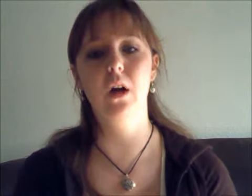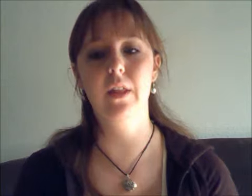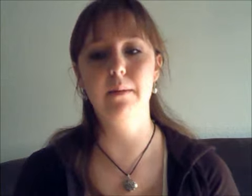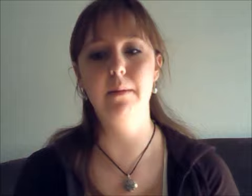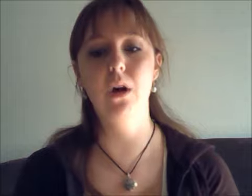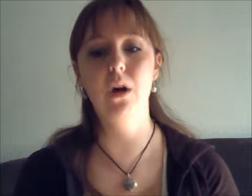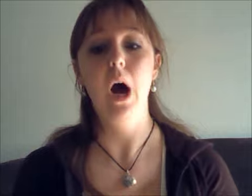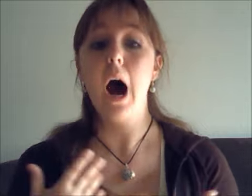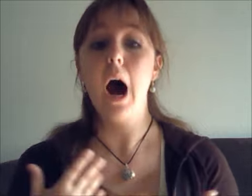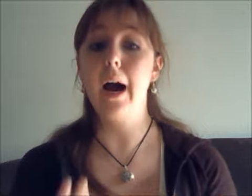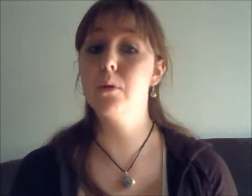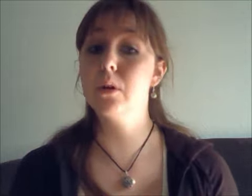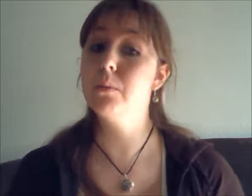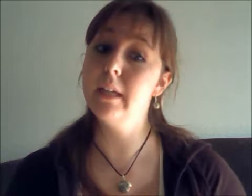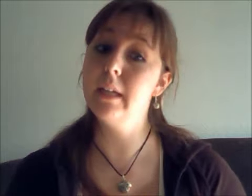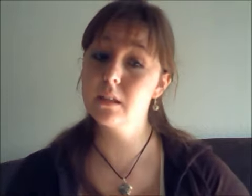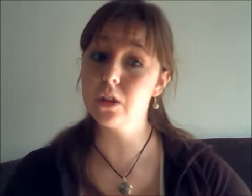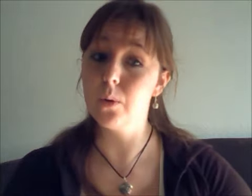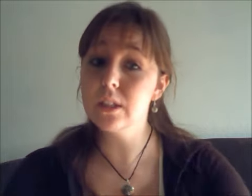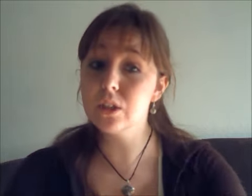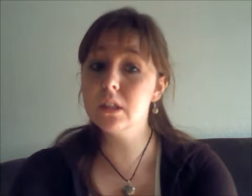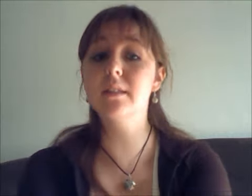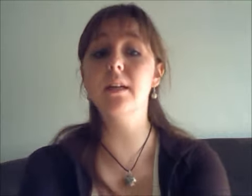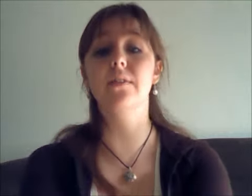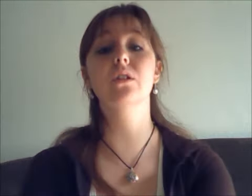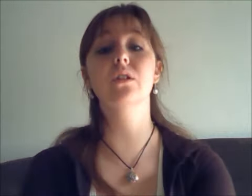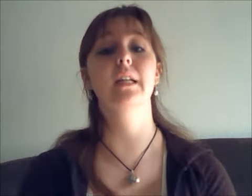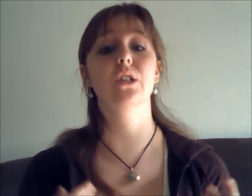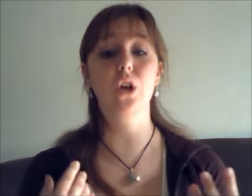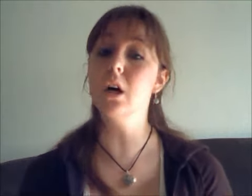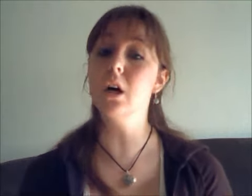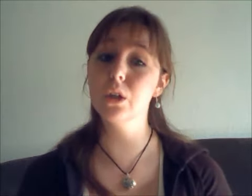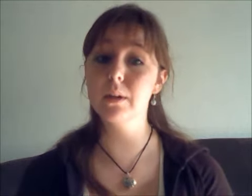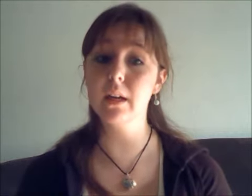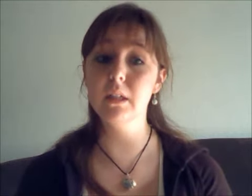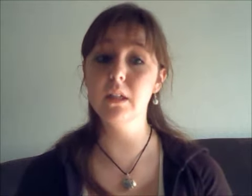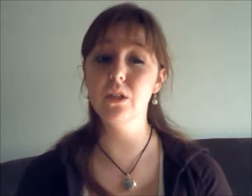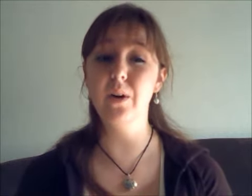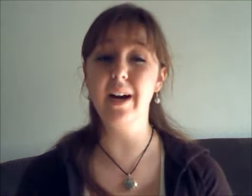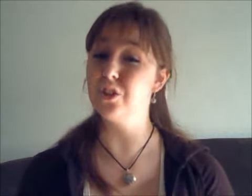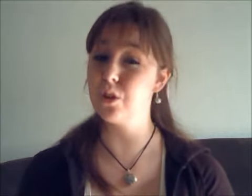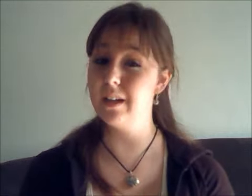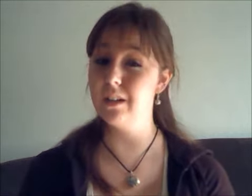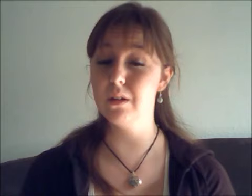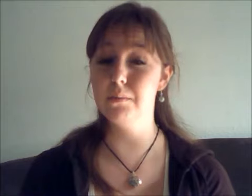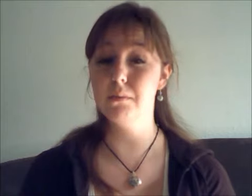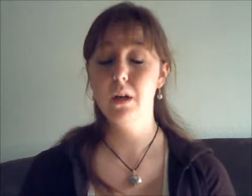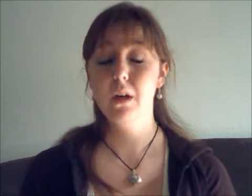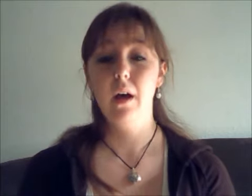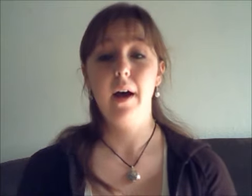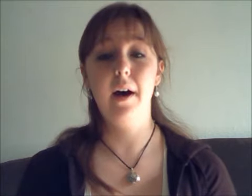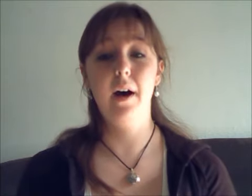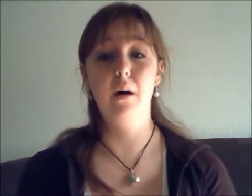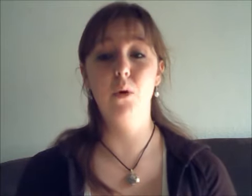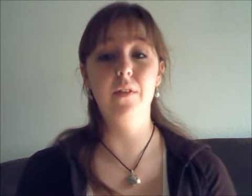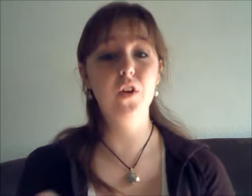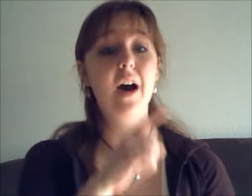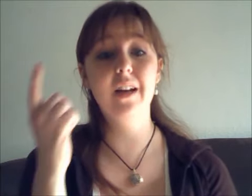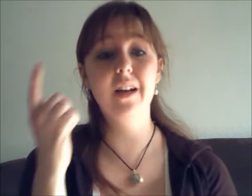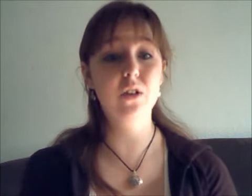time. So, I'm more than willing to answer your questions. If there's any songs you would like me to do, I can try to do them. Or if you have another